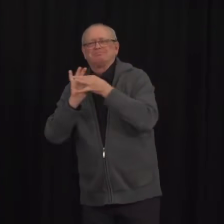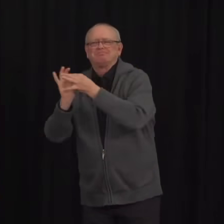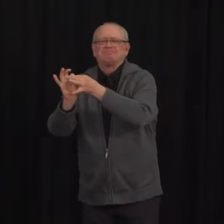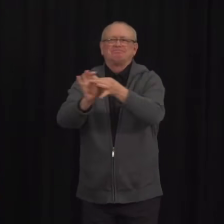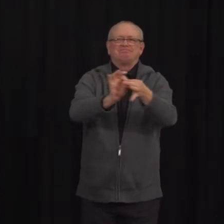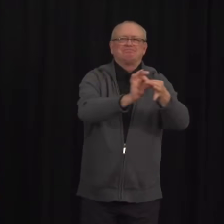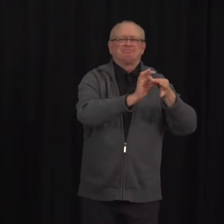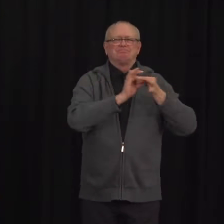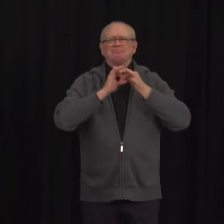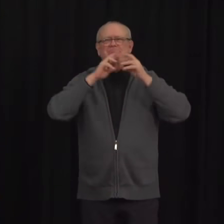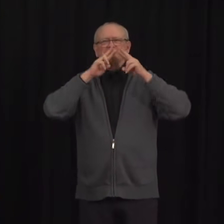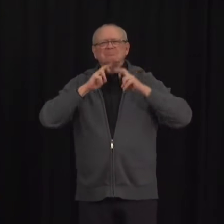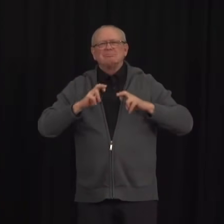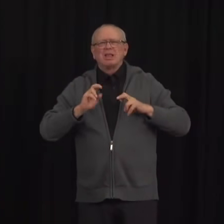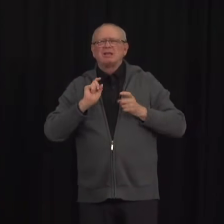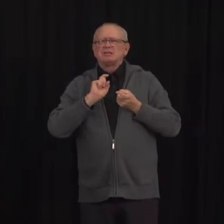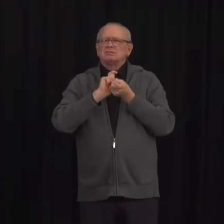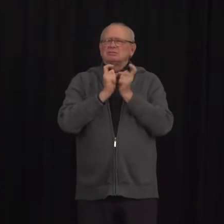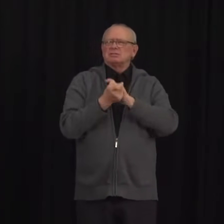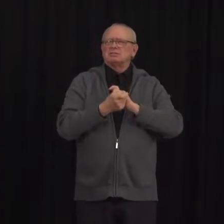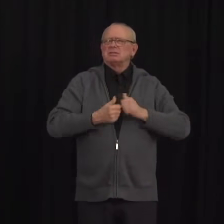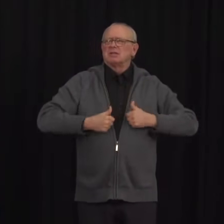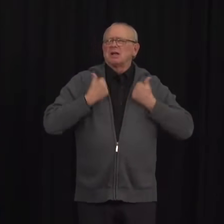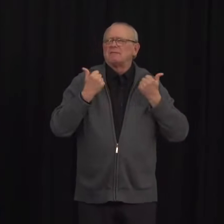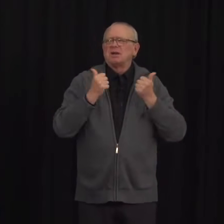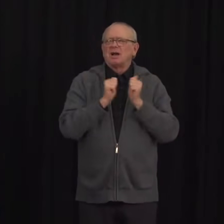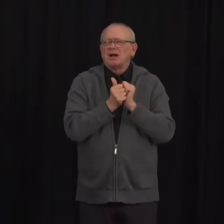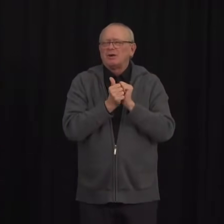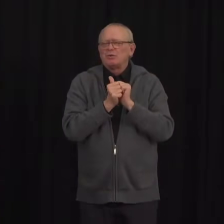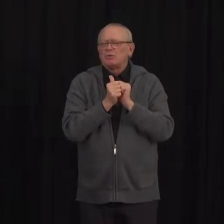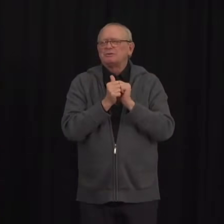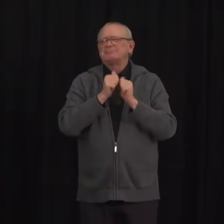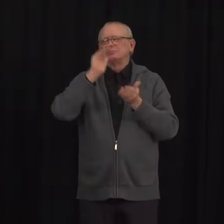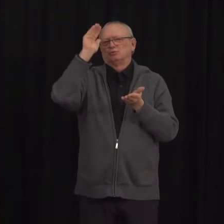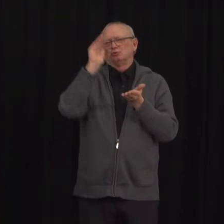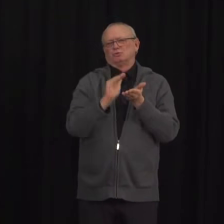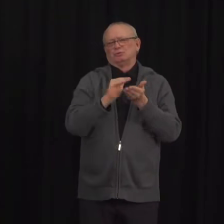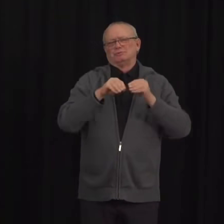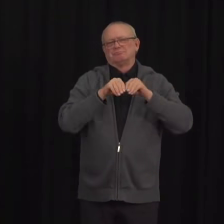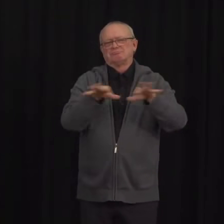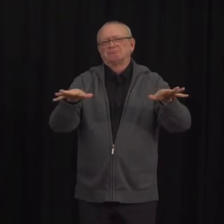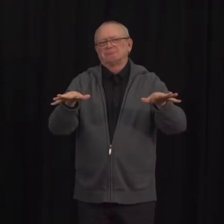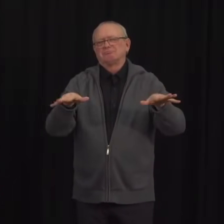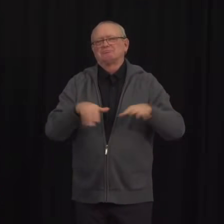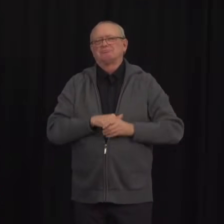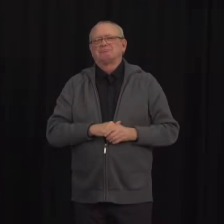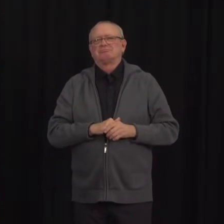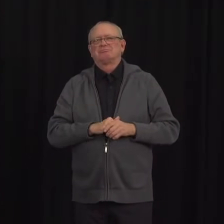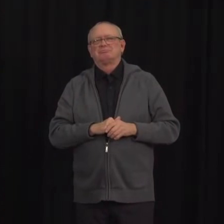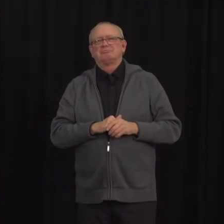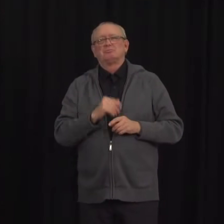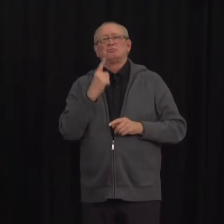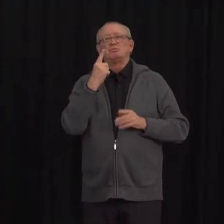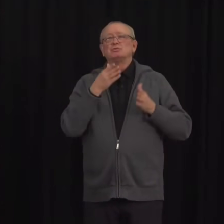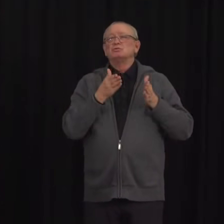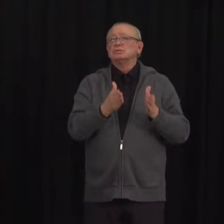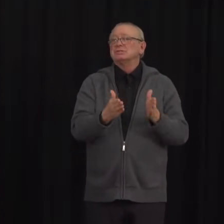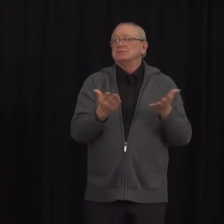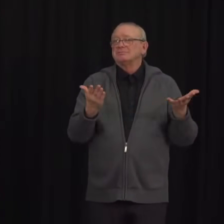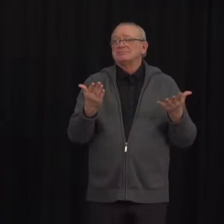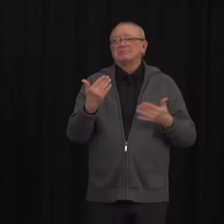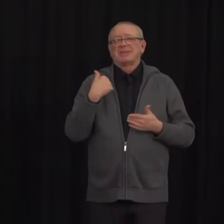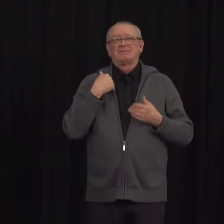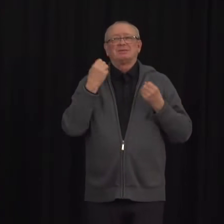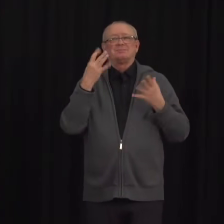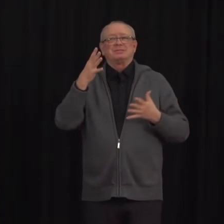make to our daily lives to reduce transmission. One way we can do this, as I have stressed many times, is to stay home when